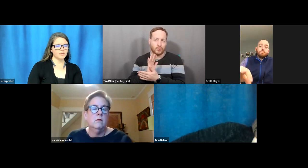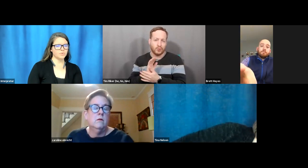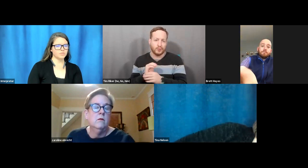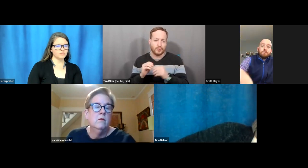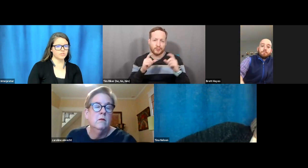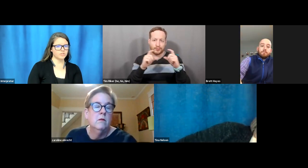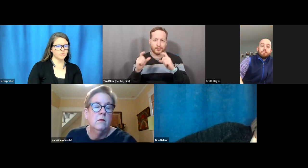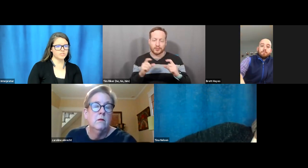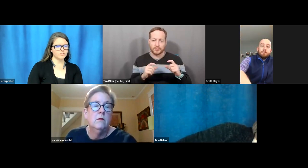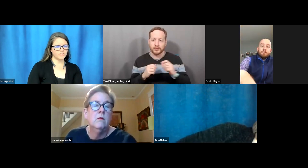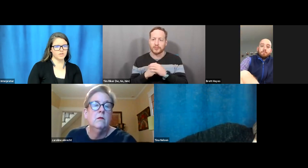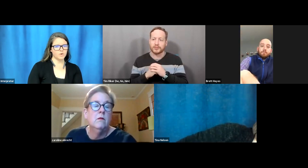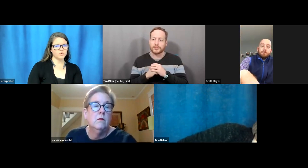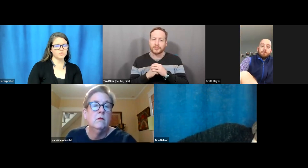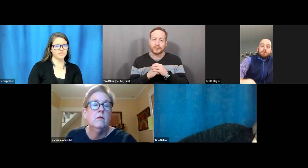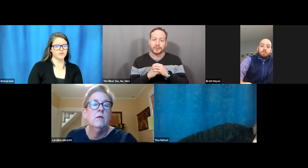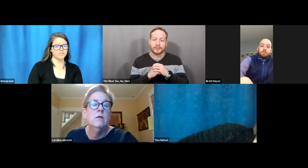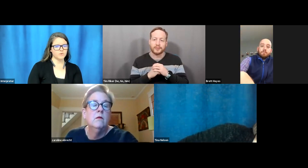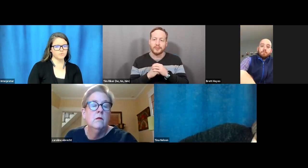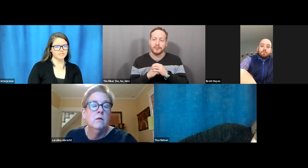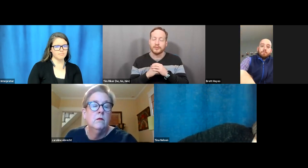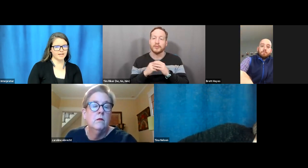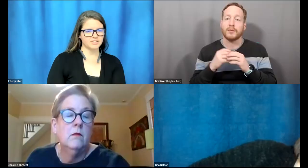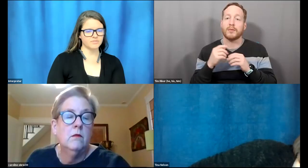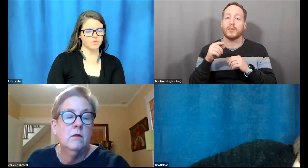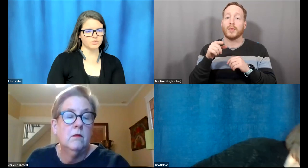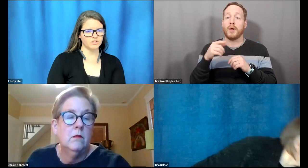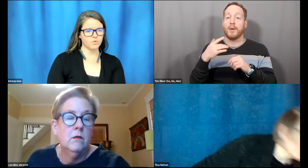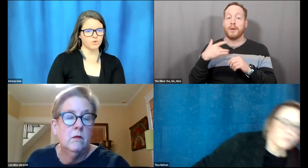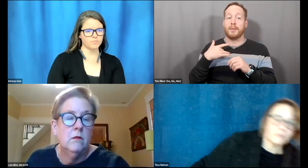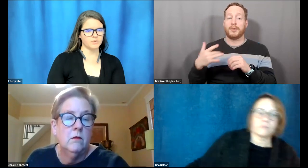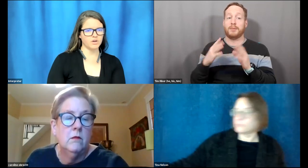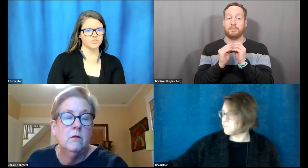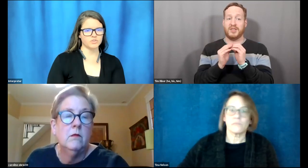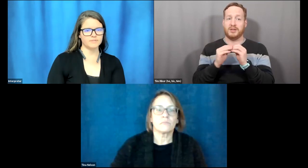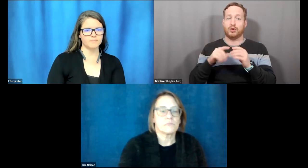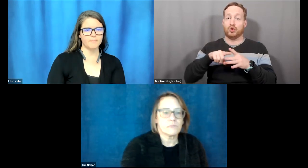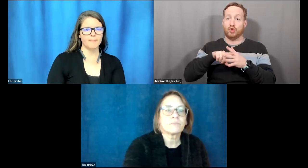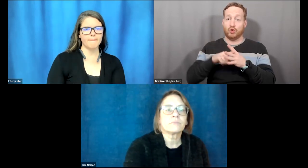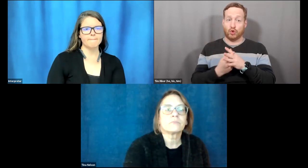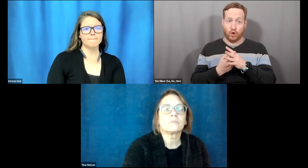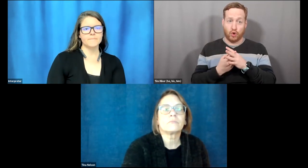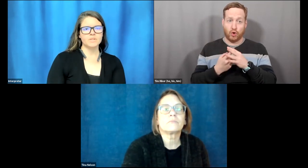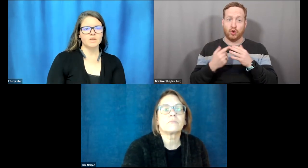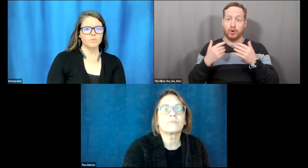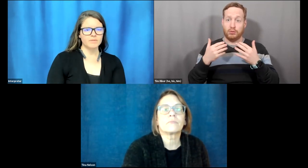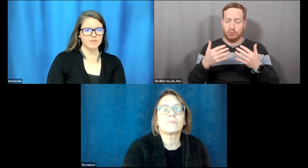people close their video so that there is always a max of only four people on screen. When the meeting